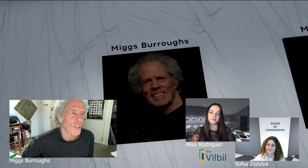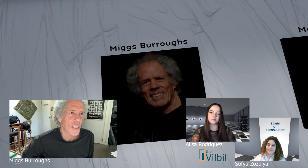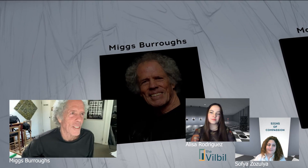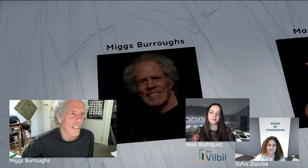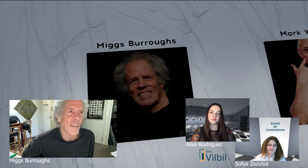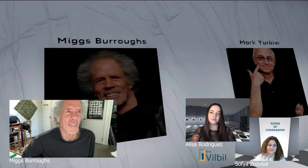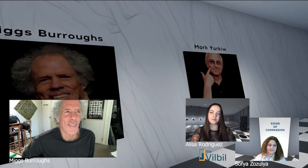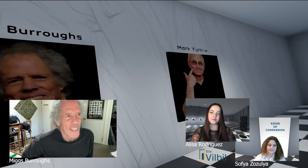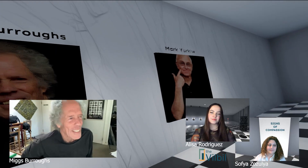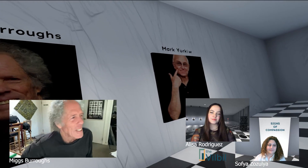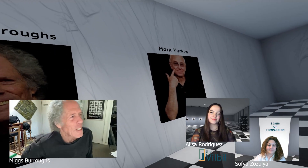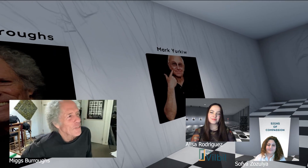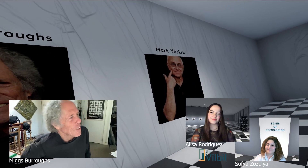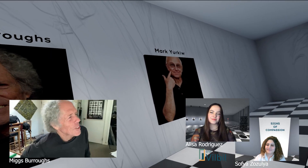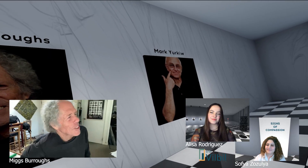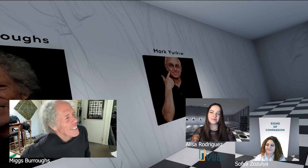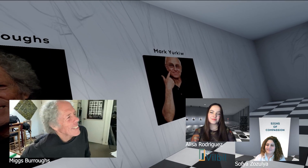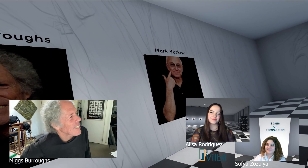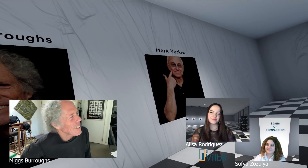this functioning